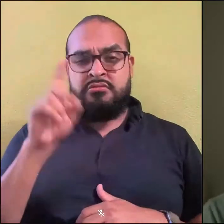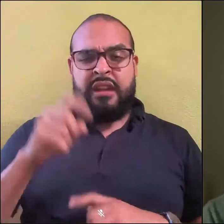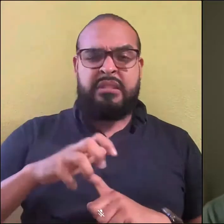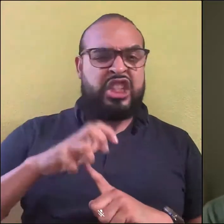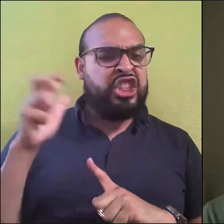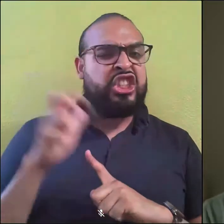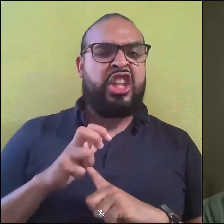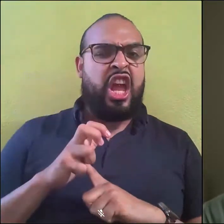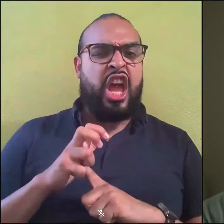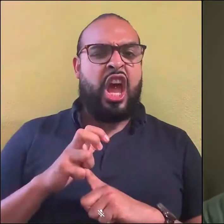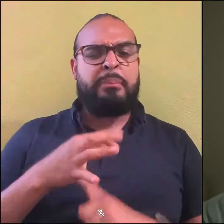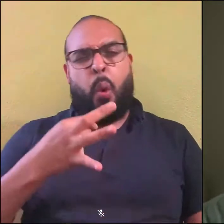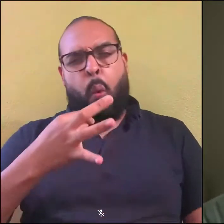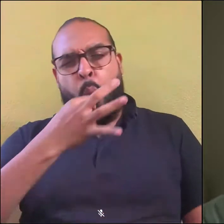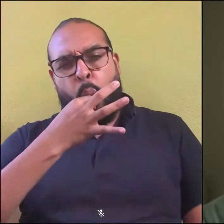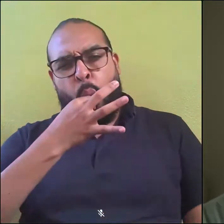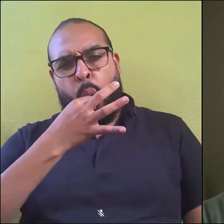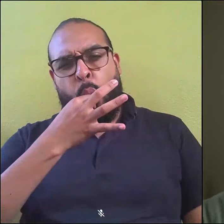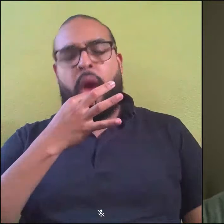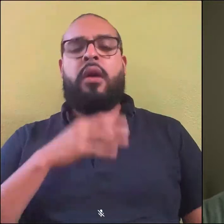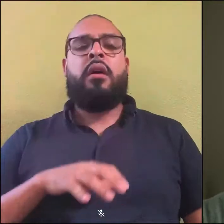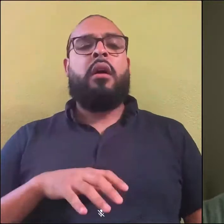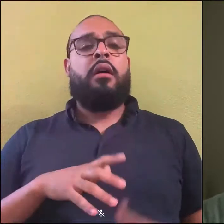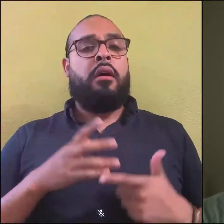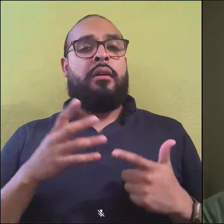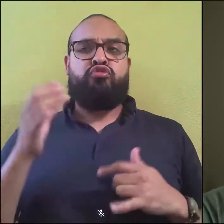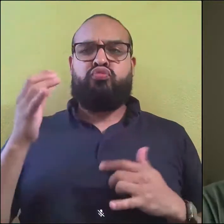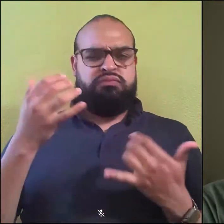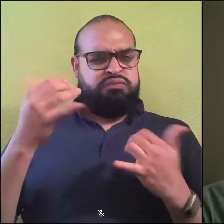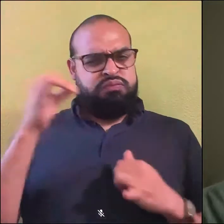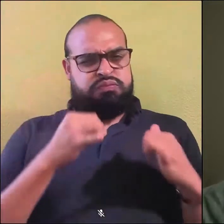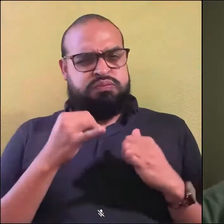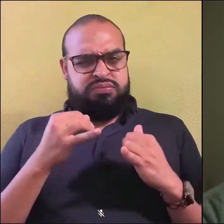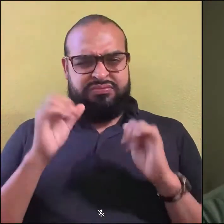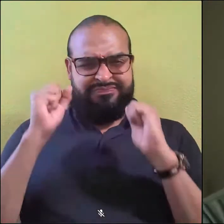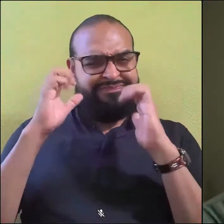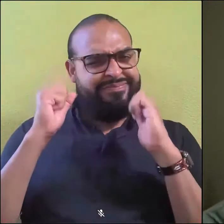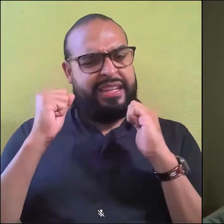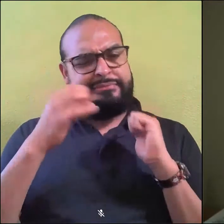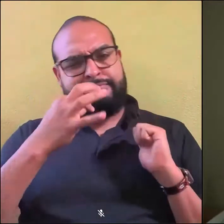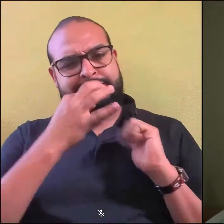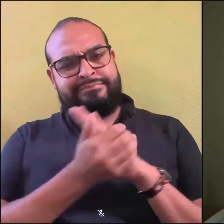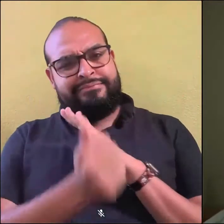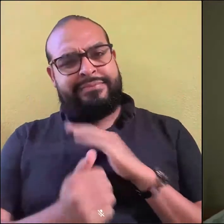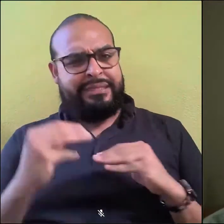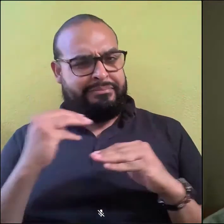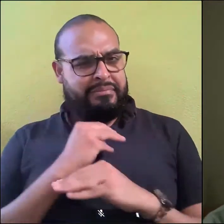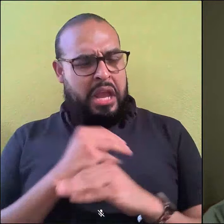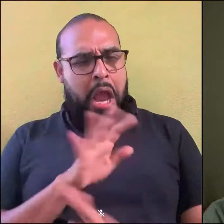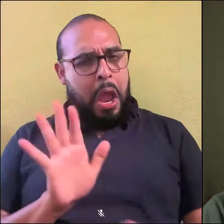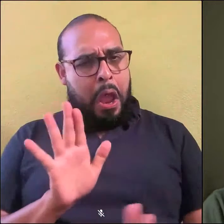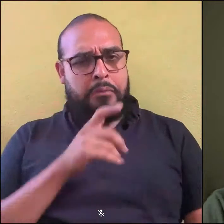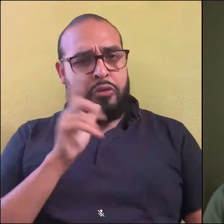to be quote unquote good enough at math to be able to succeed in any number of endeavors, any number of possibilities that are in front of us. But for people